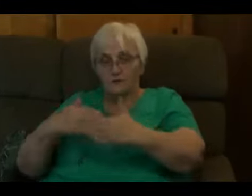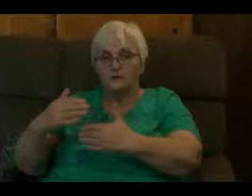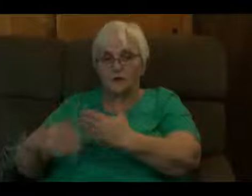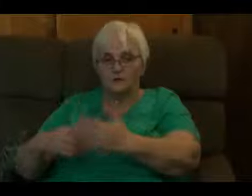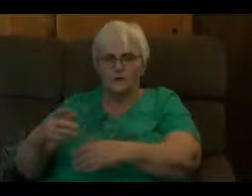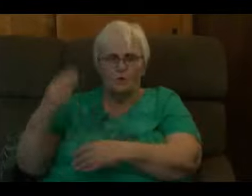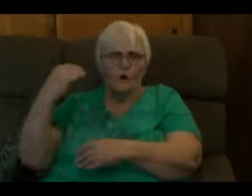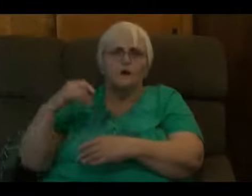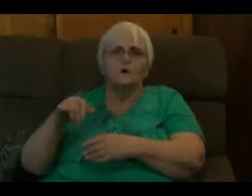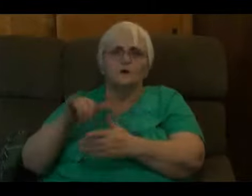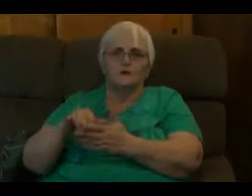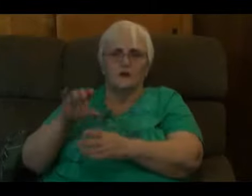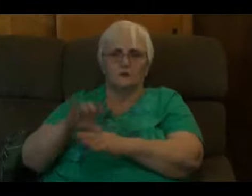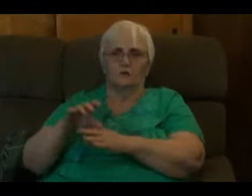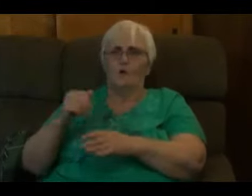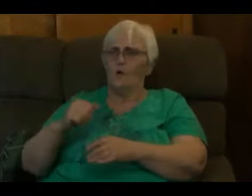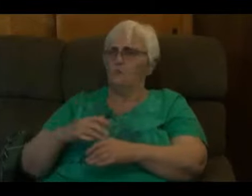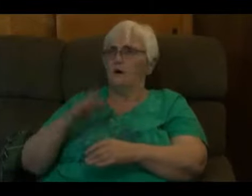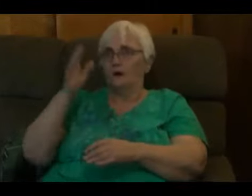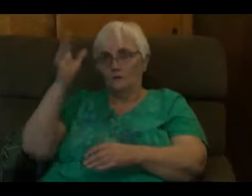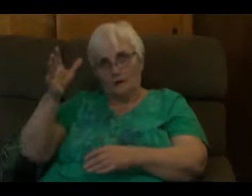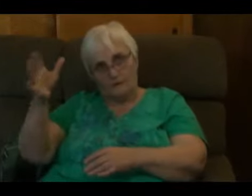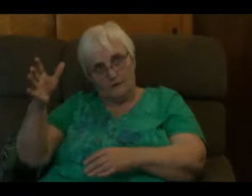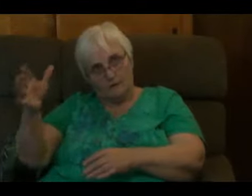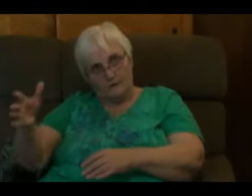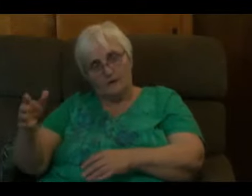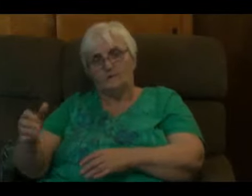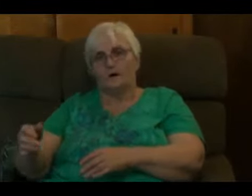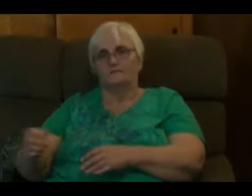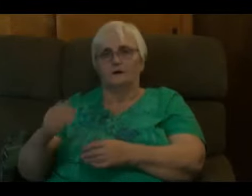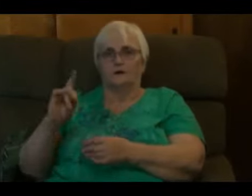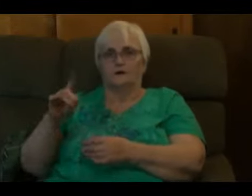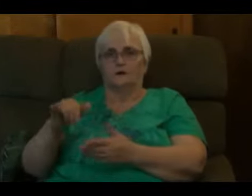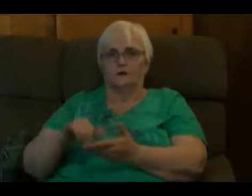do you go to that church? Well, because my great-great-grandmother did. Give me a break.